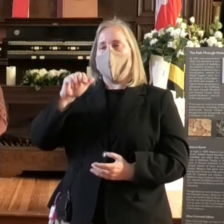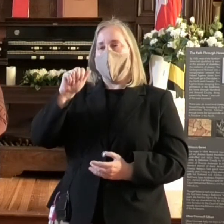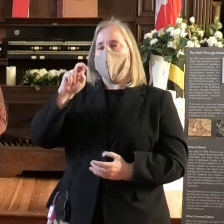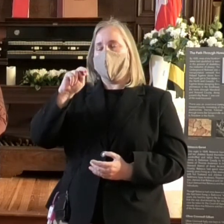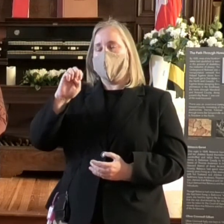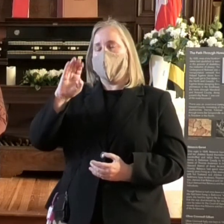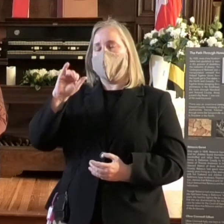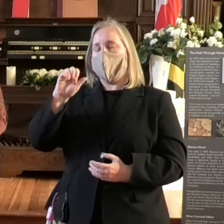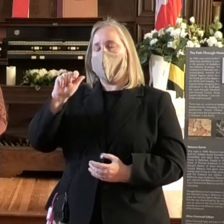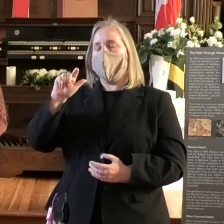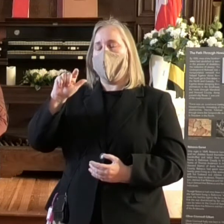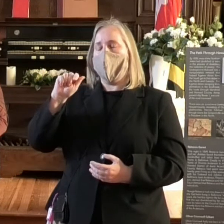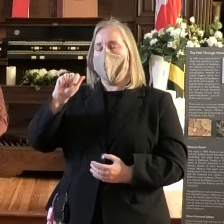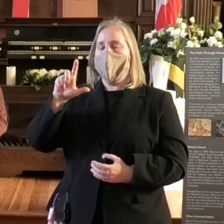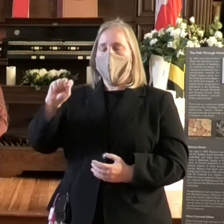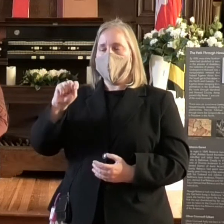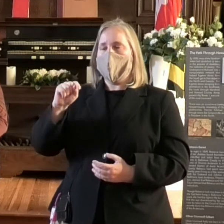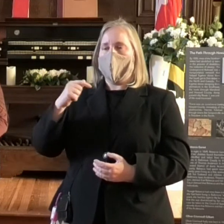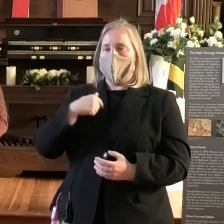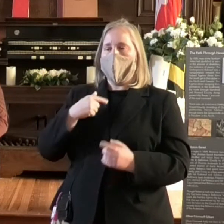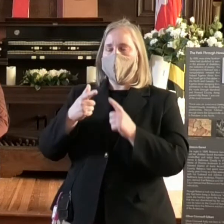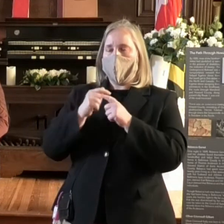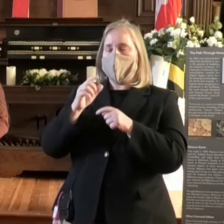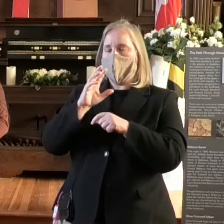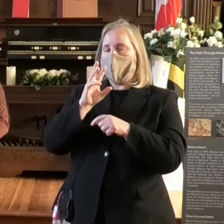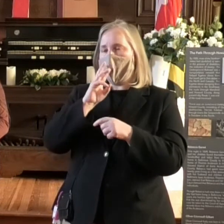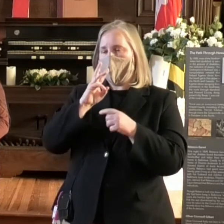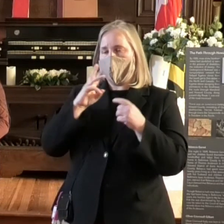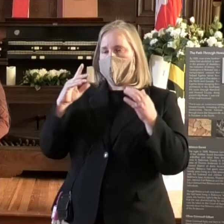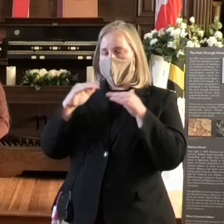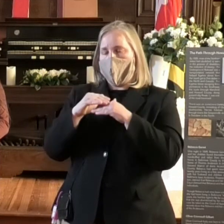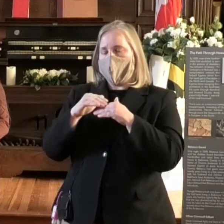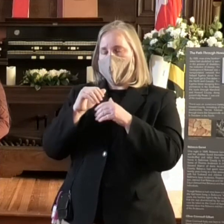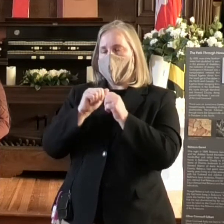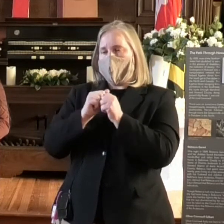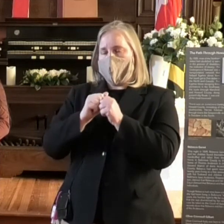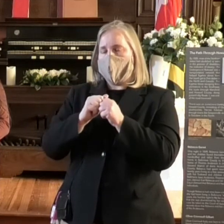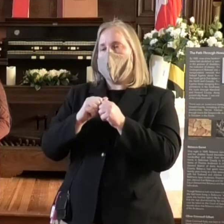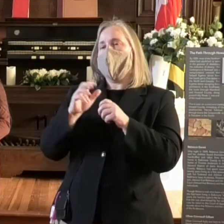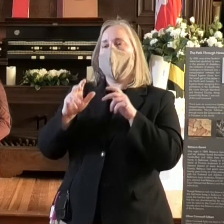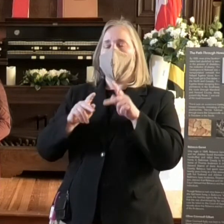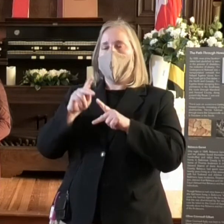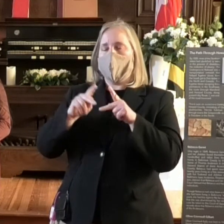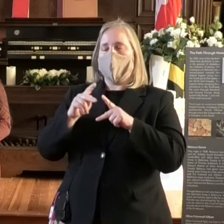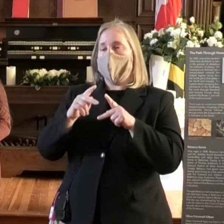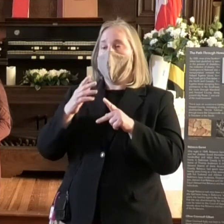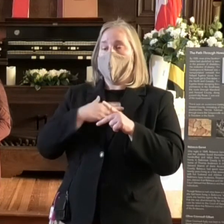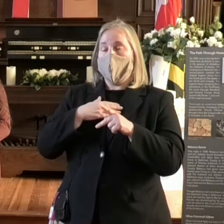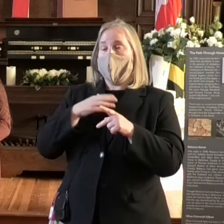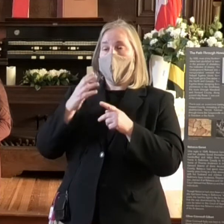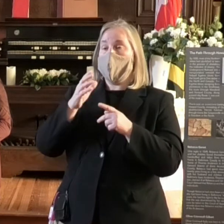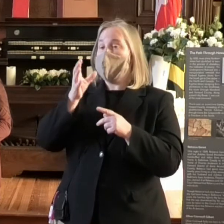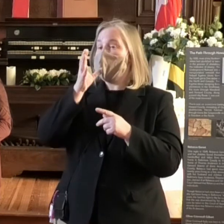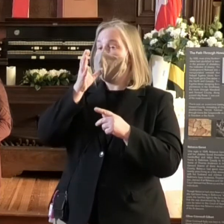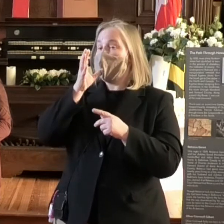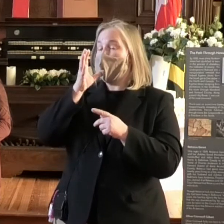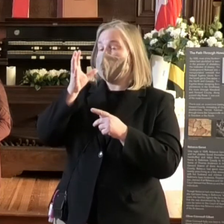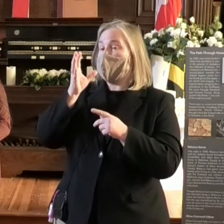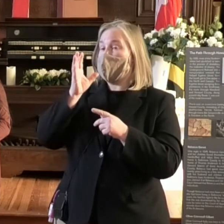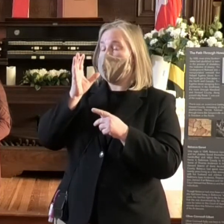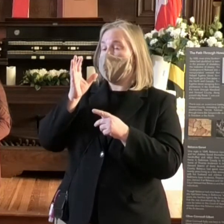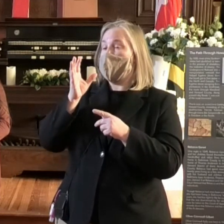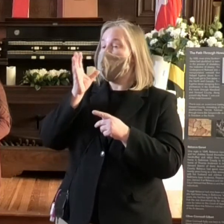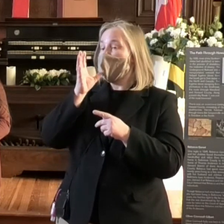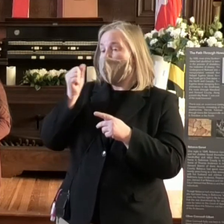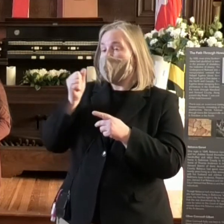Bigay Ald. I am from the Water That Flows Together people, born for the Within His Sheaves people. My matriarchal grandmother is from the